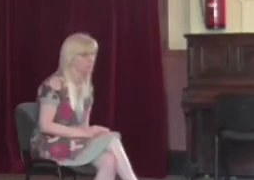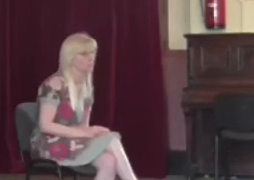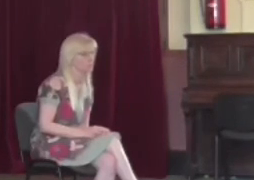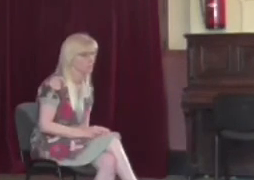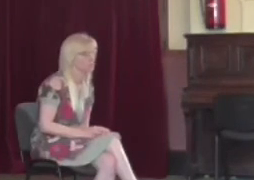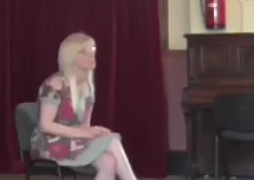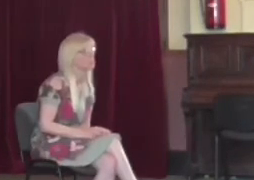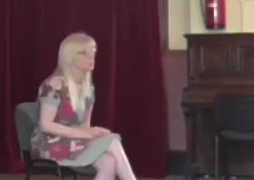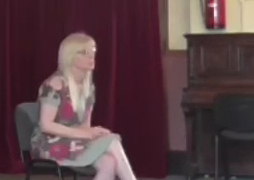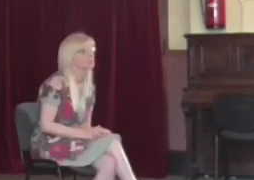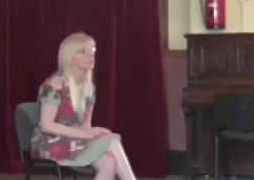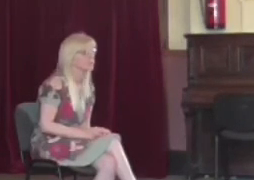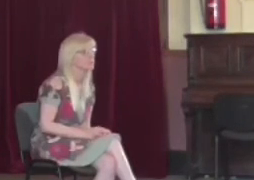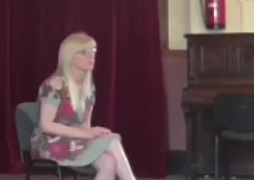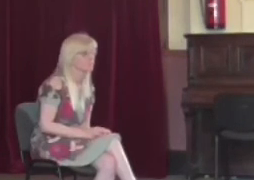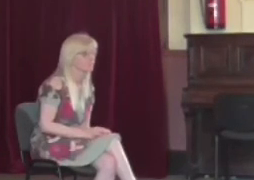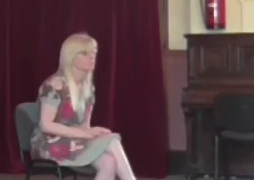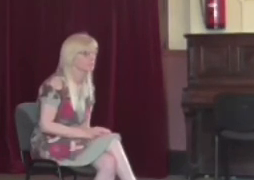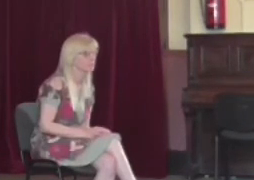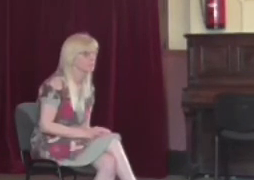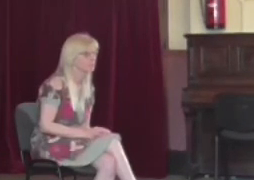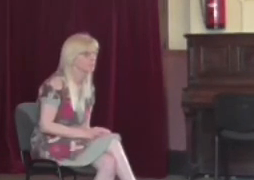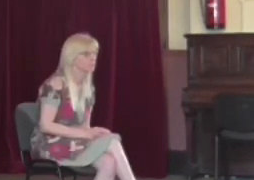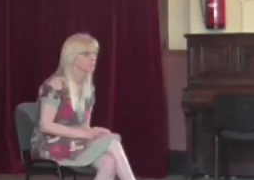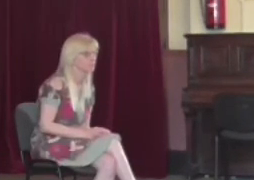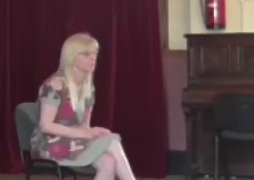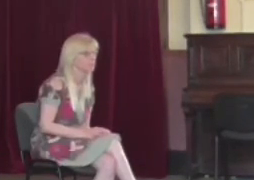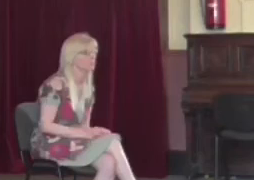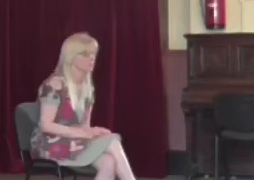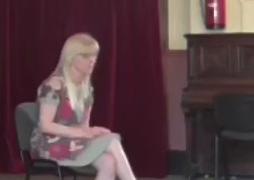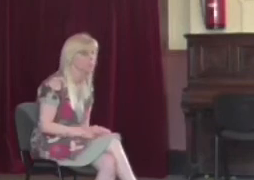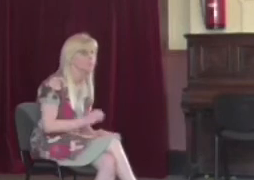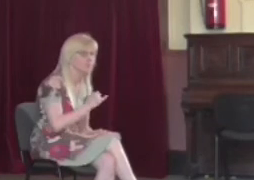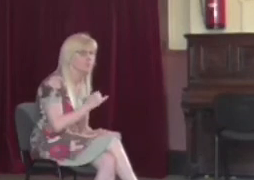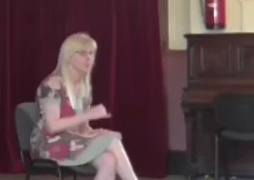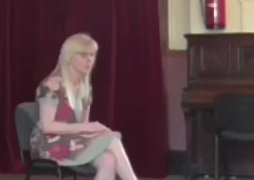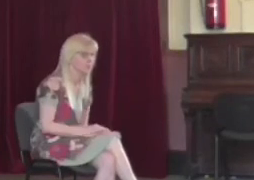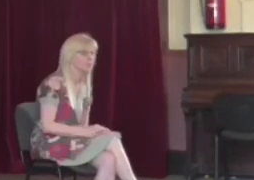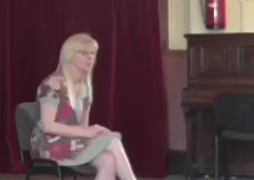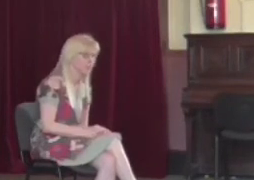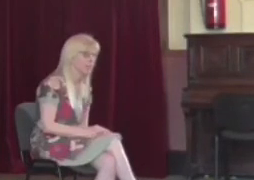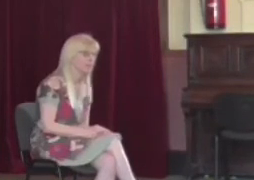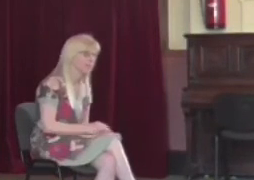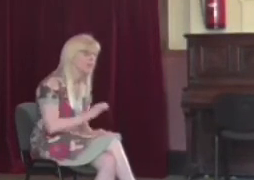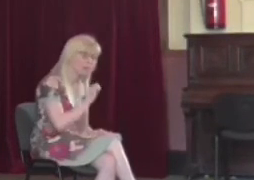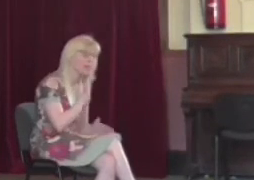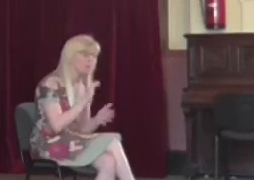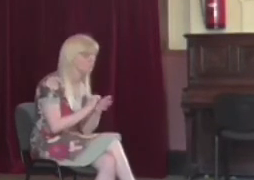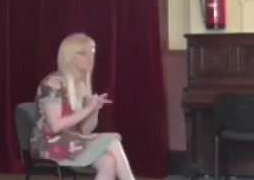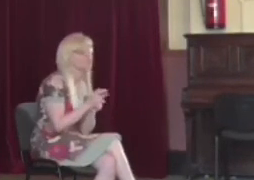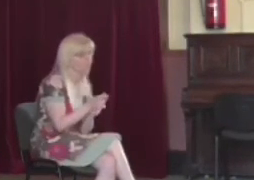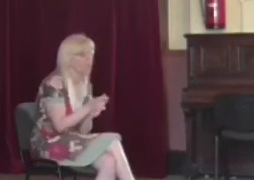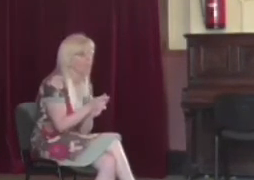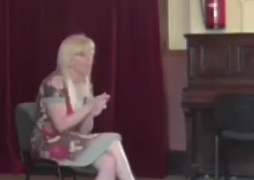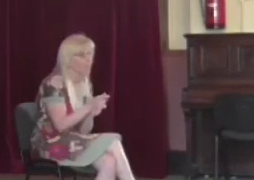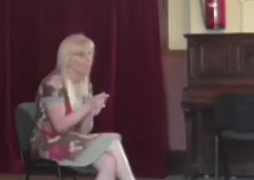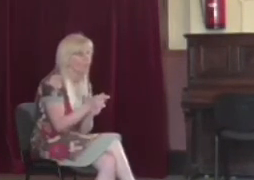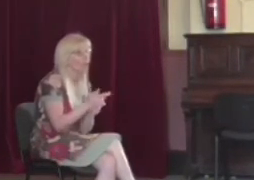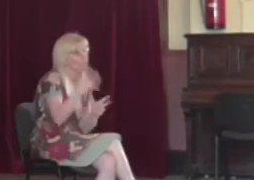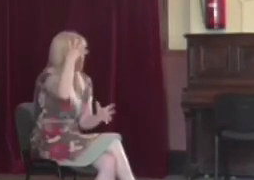like me. And he can use somebody like you. Like Paul, you've just got to be obedient.